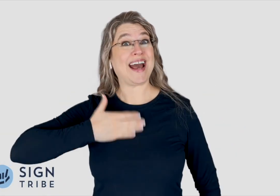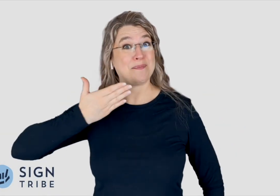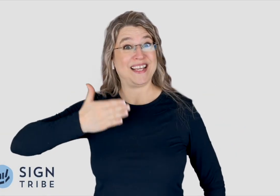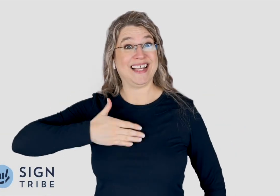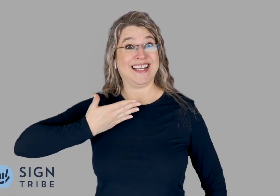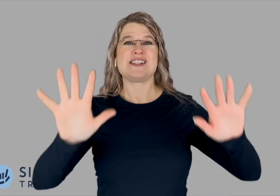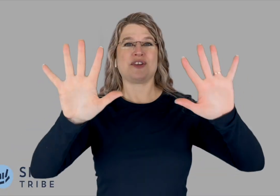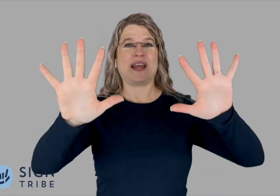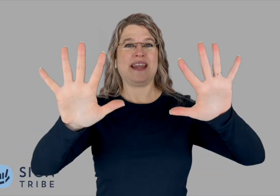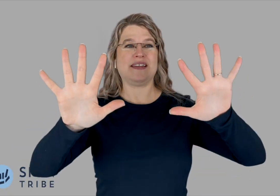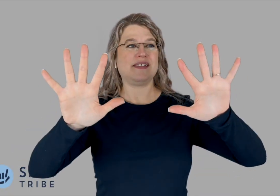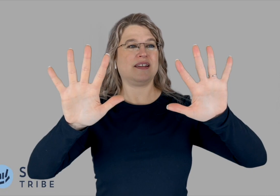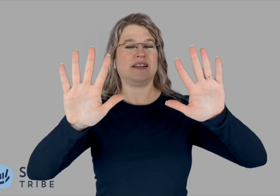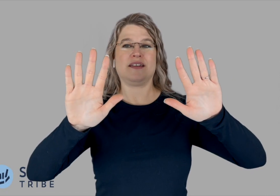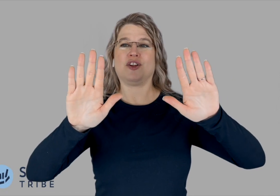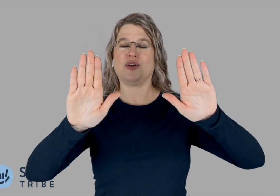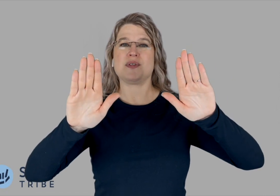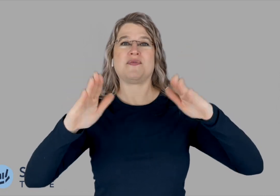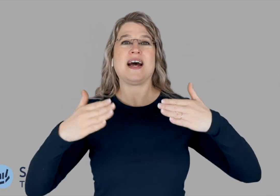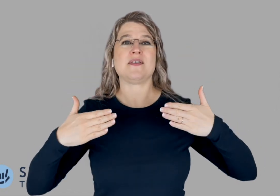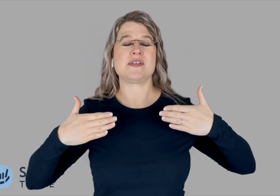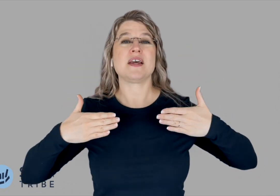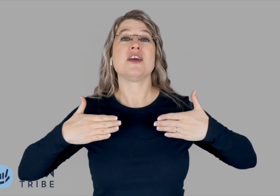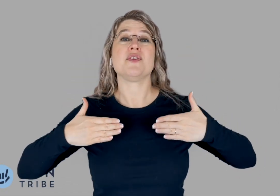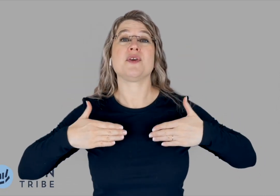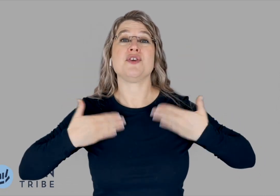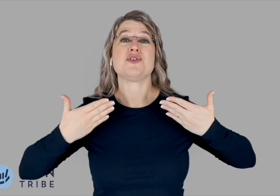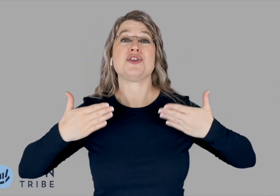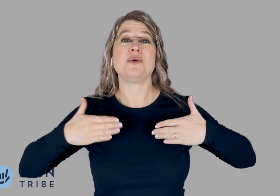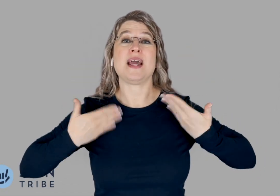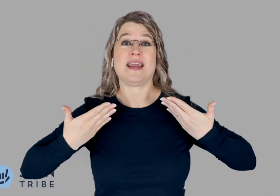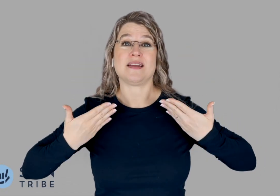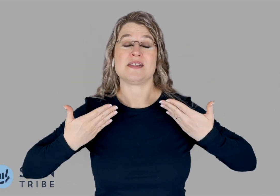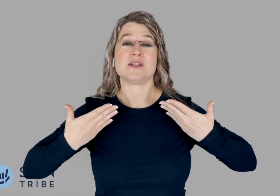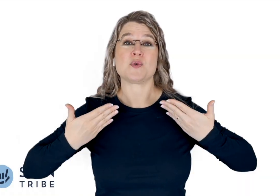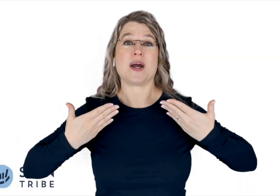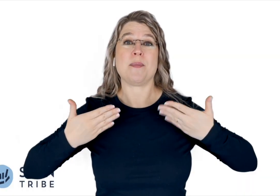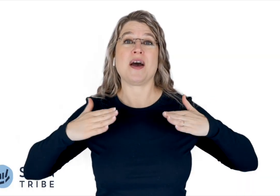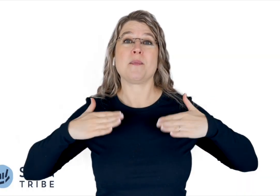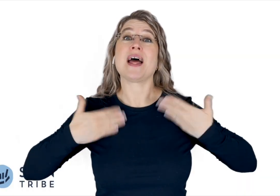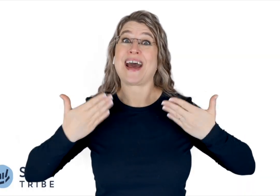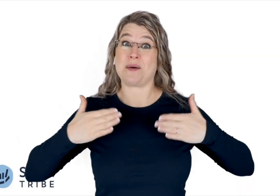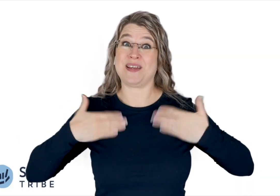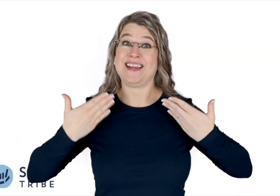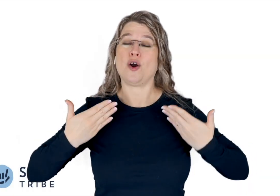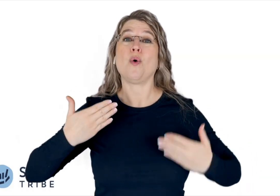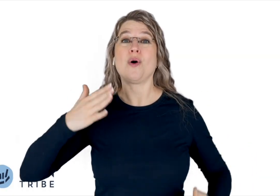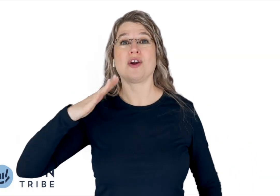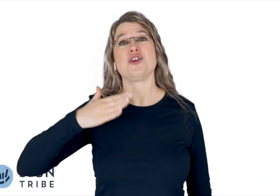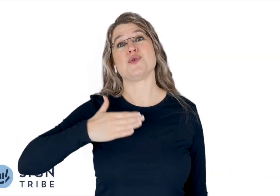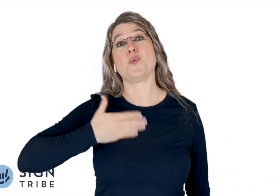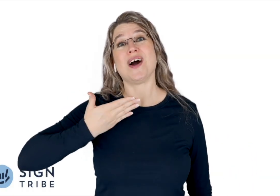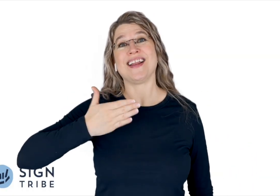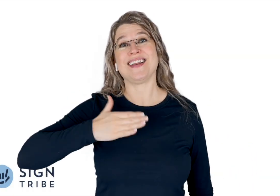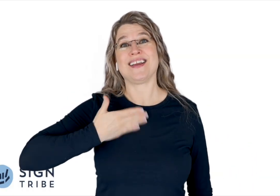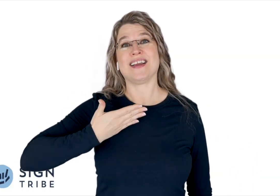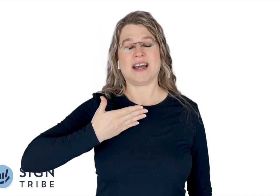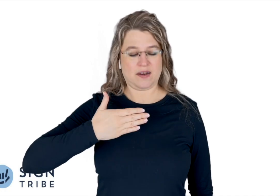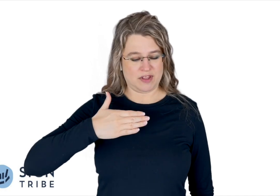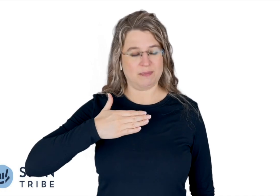happy. So your hands in closed 5s, you can use 2 hands and swipe up, happy, or use one kind of in the middle of